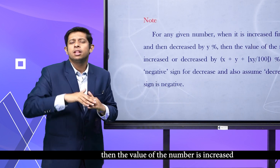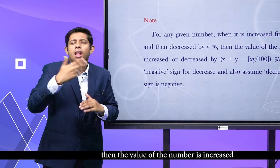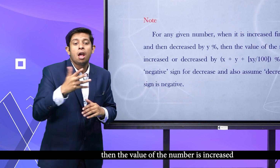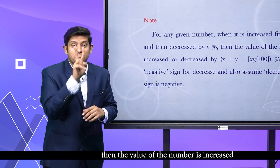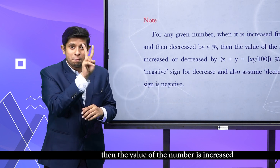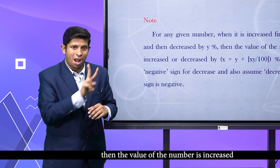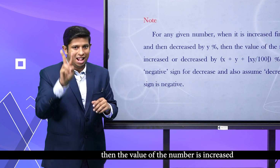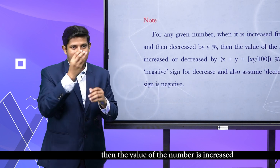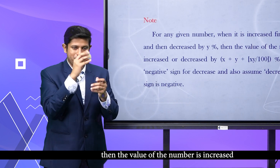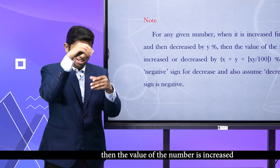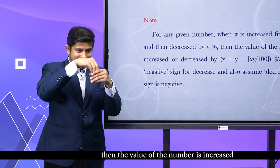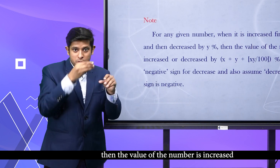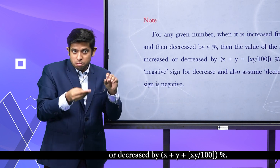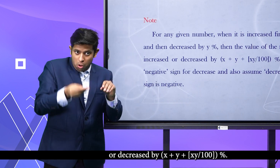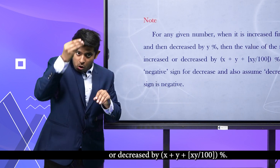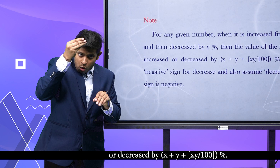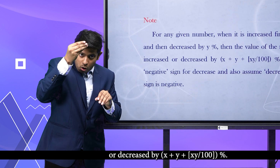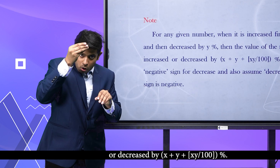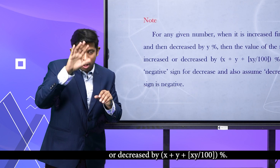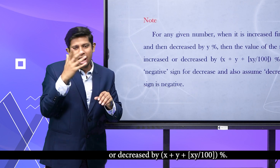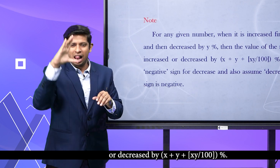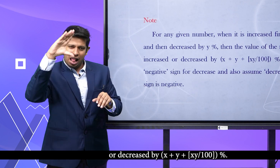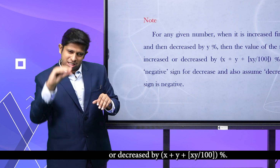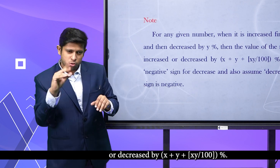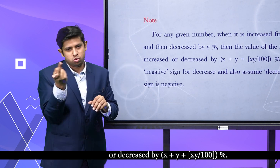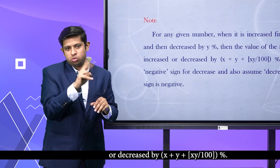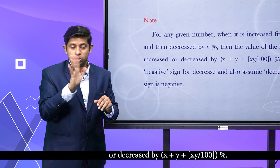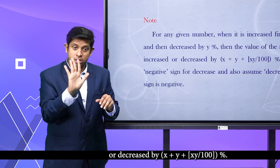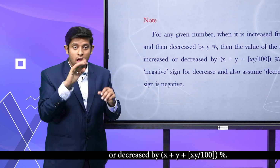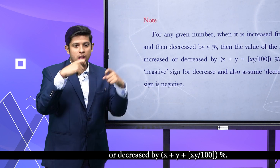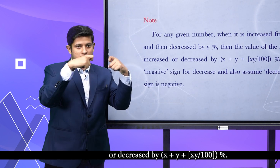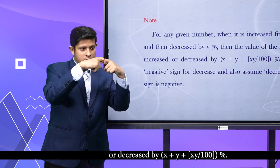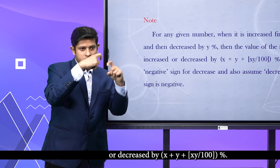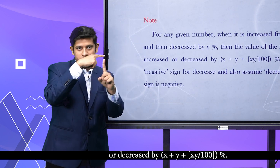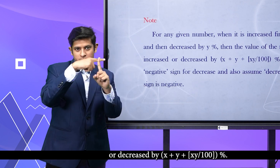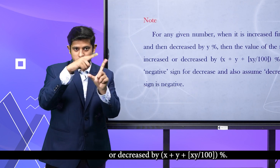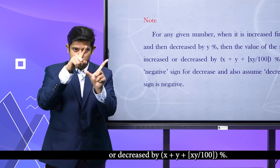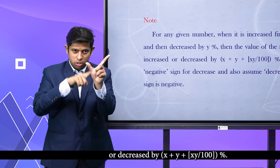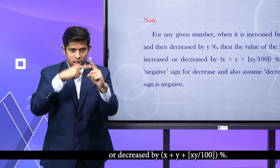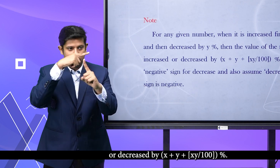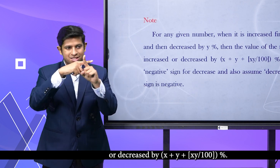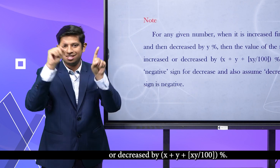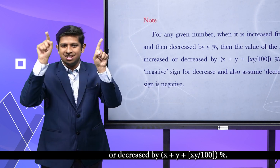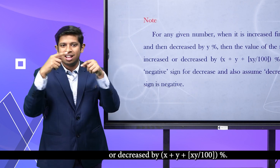then the value of the number is increased or decreased by x plus y plus of xy by